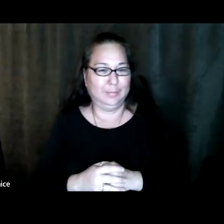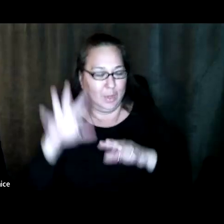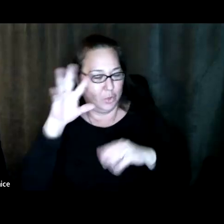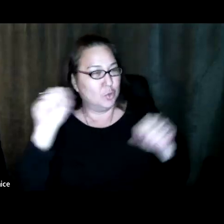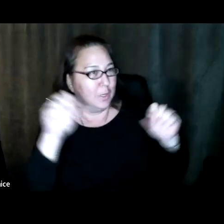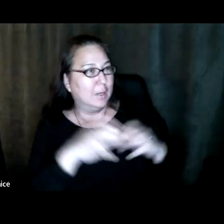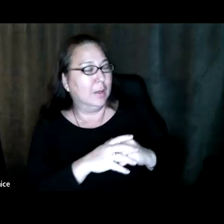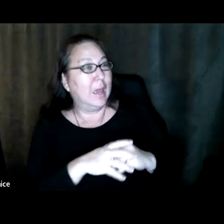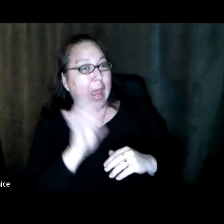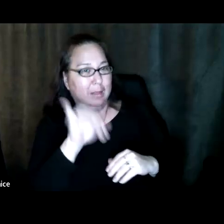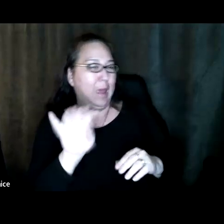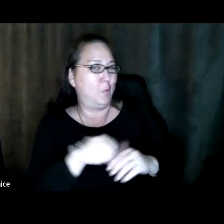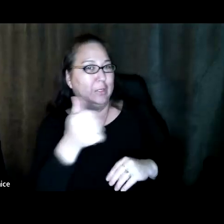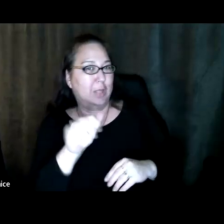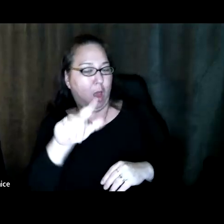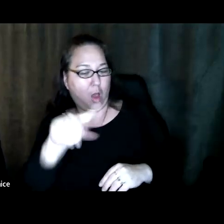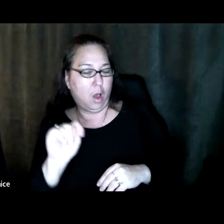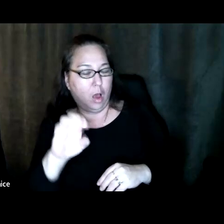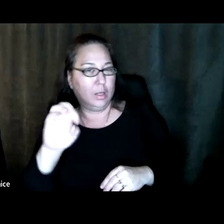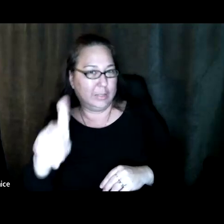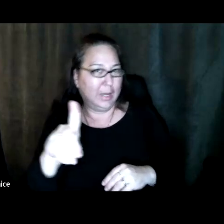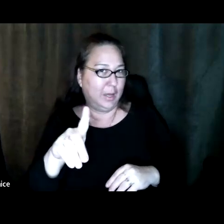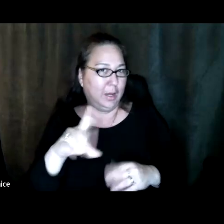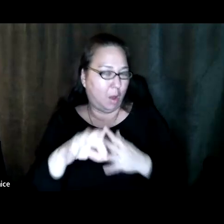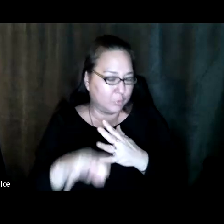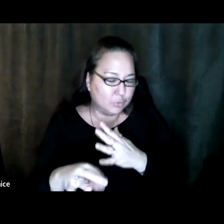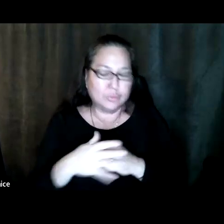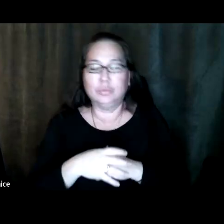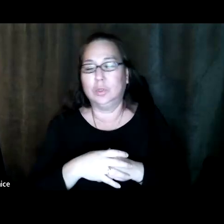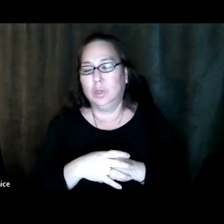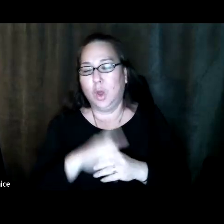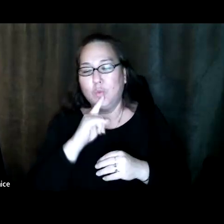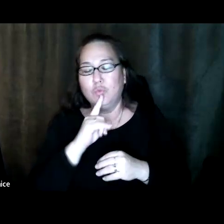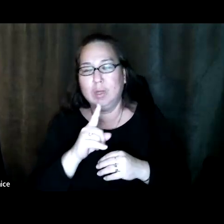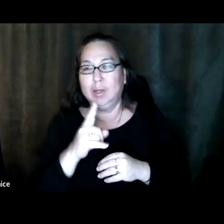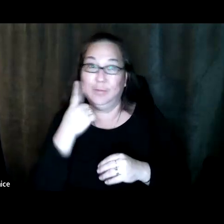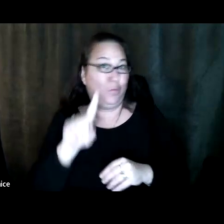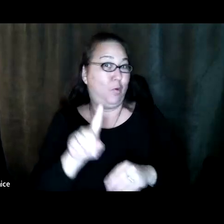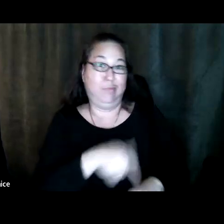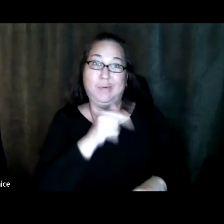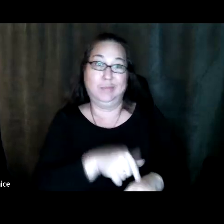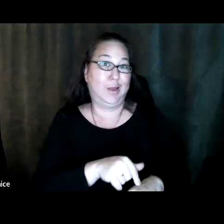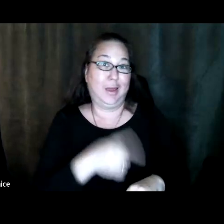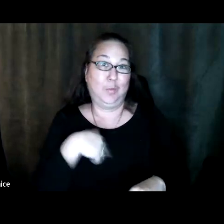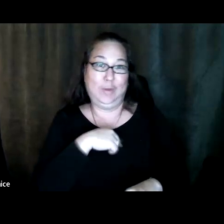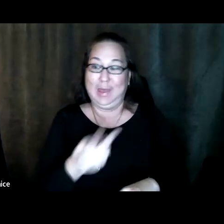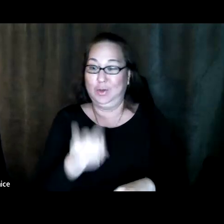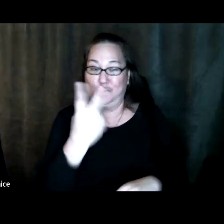alternative education and our ed options. For too long, we've had two sets of